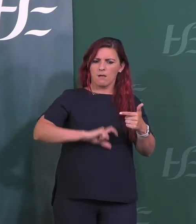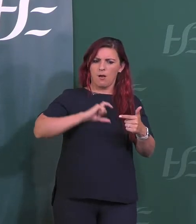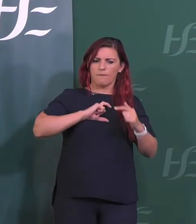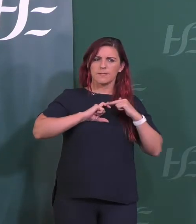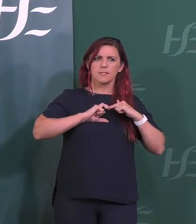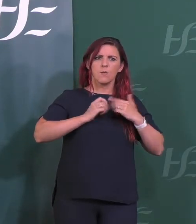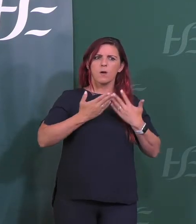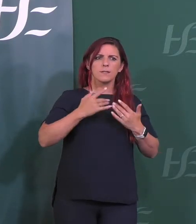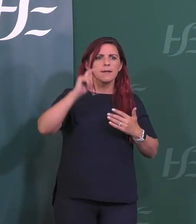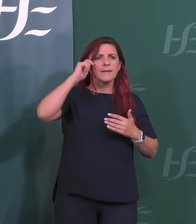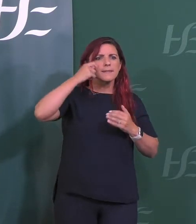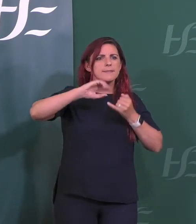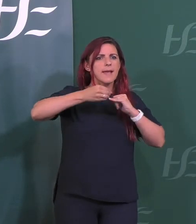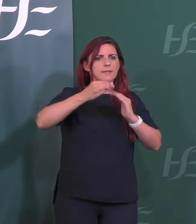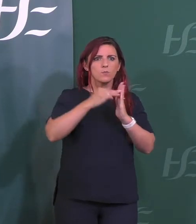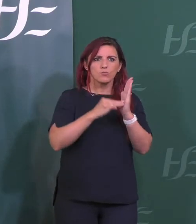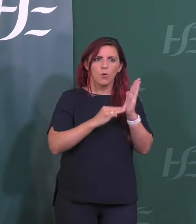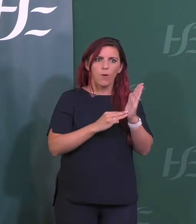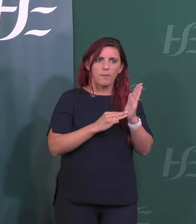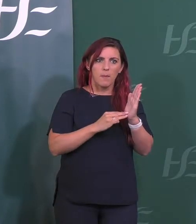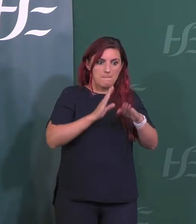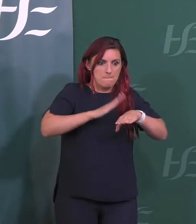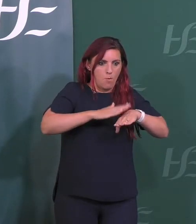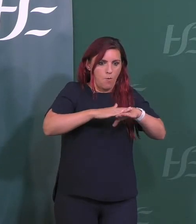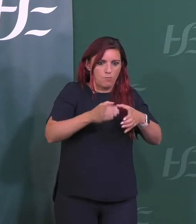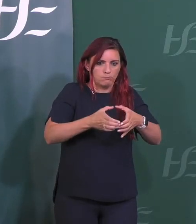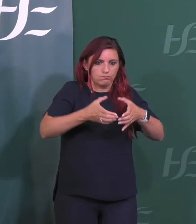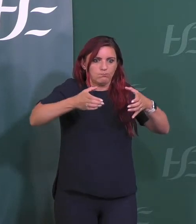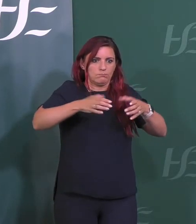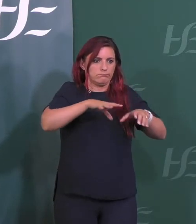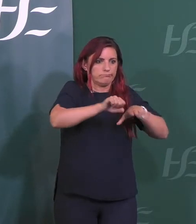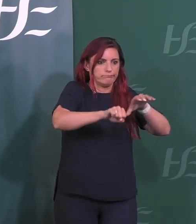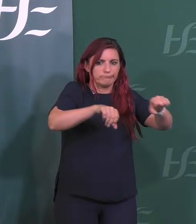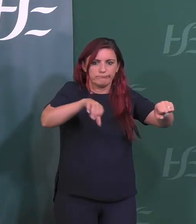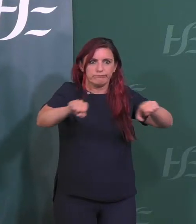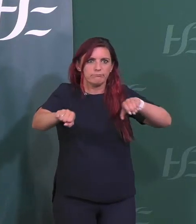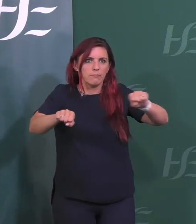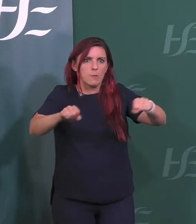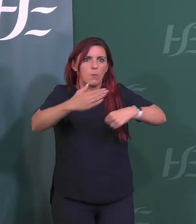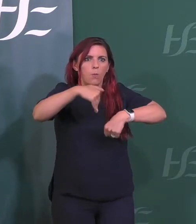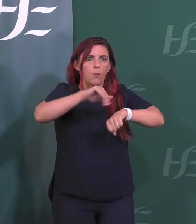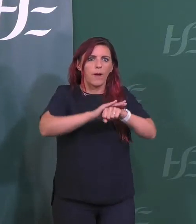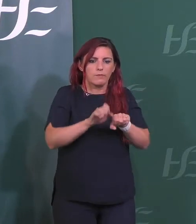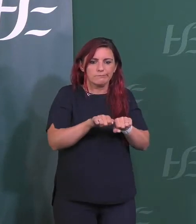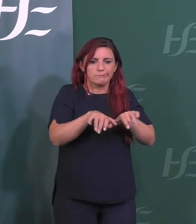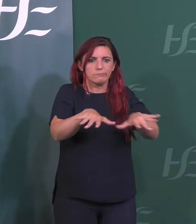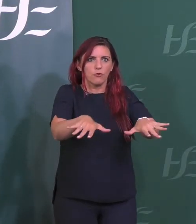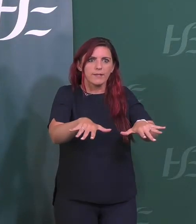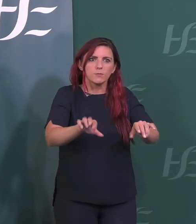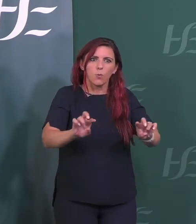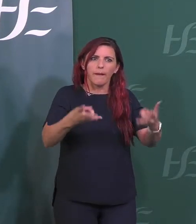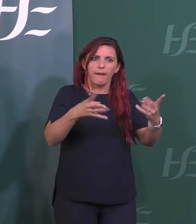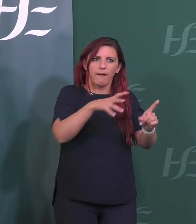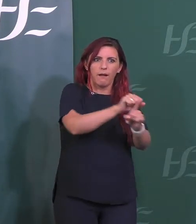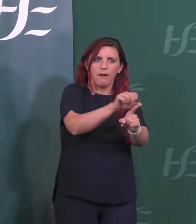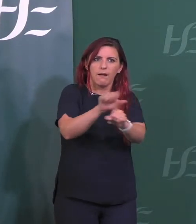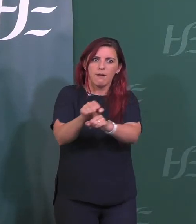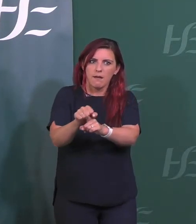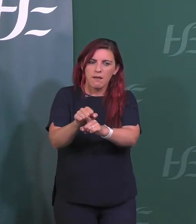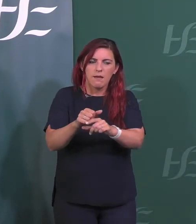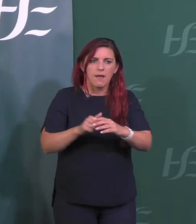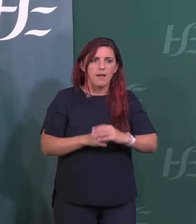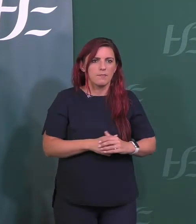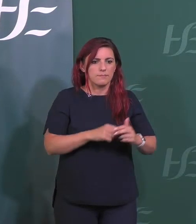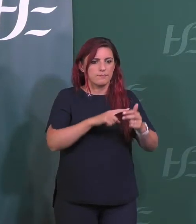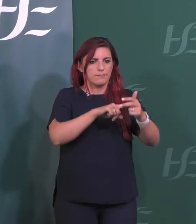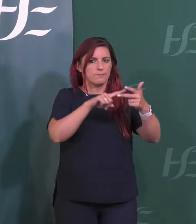testing programme is continuing to scale up and identify sources of the transmission levels and virus and contacts.